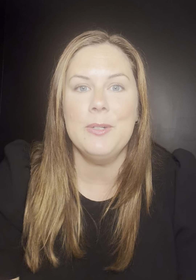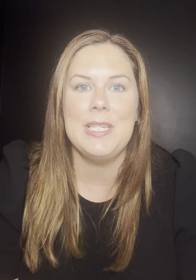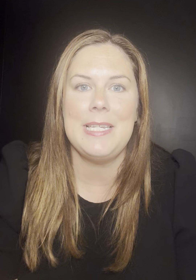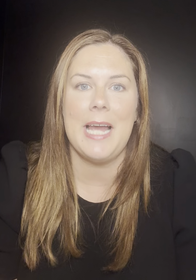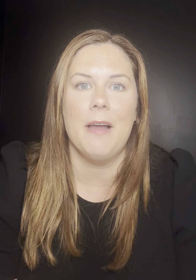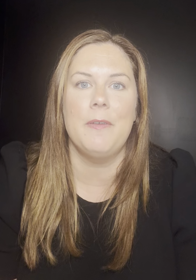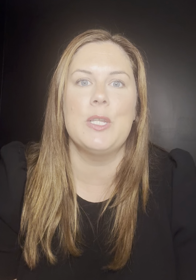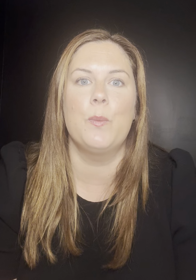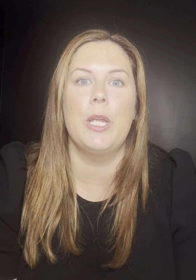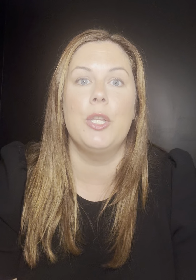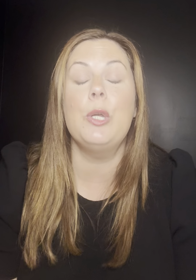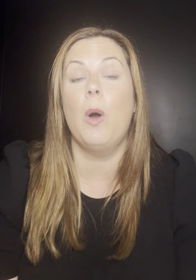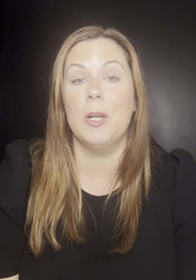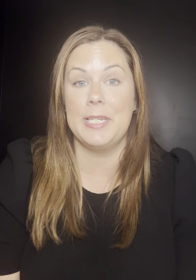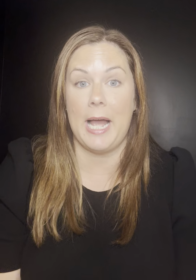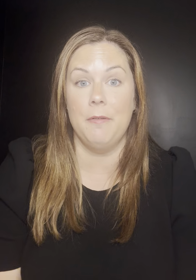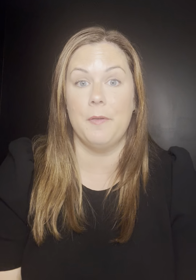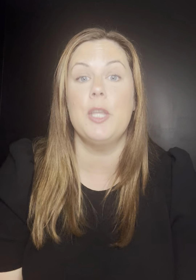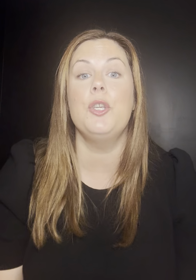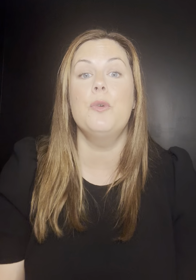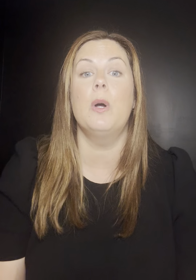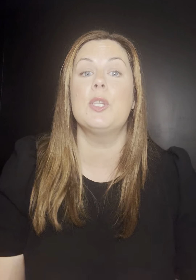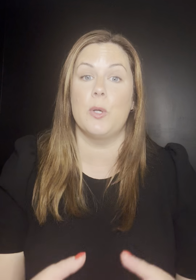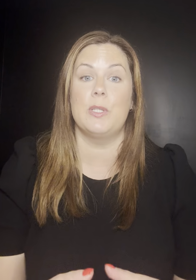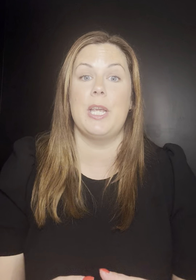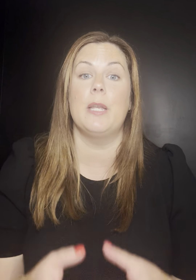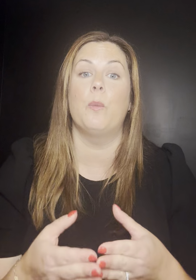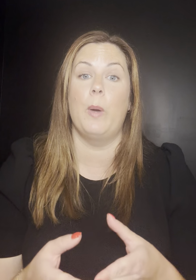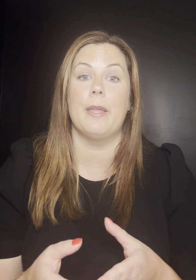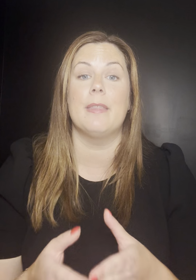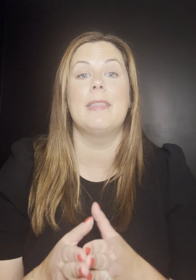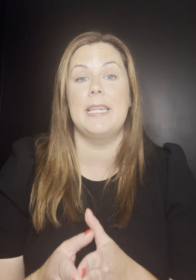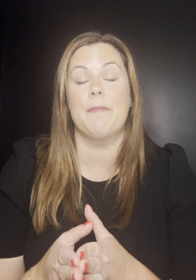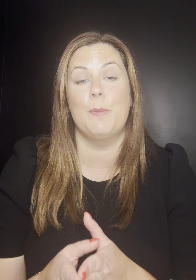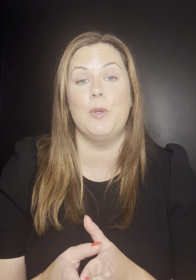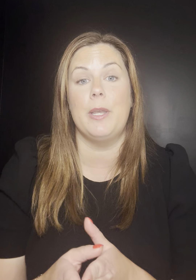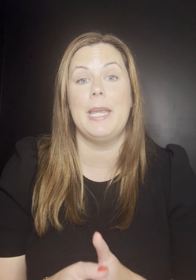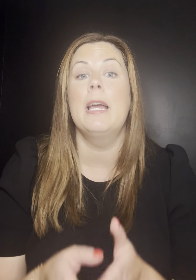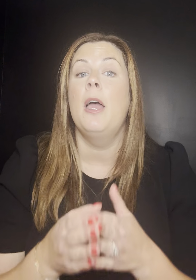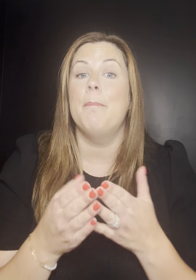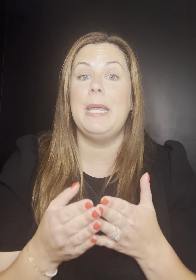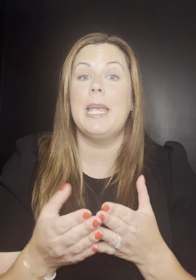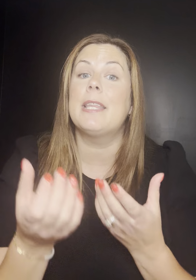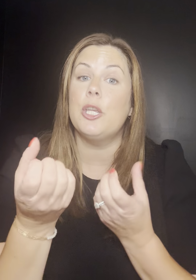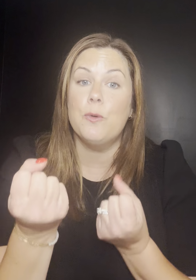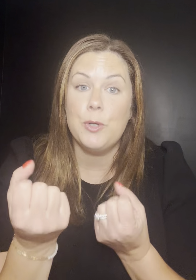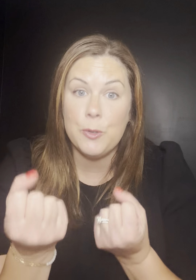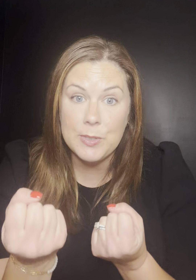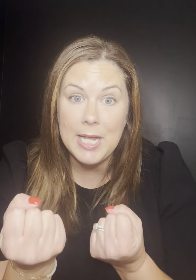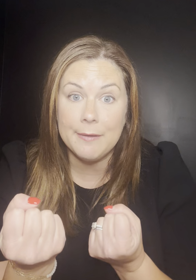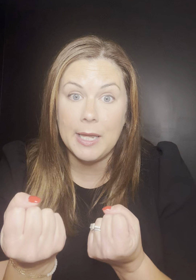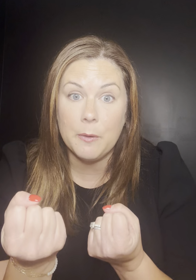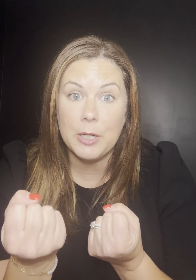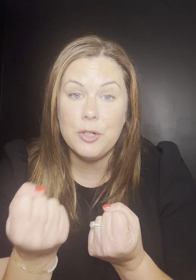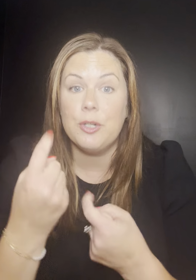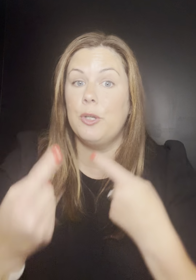D deaf is when you are deaf and you associate with the deaf community, meaning that you use sign language,